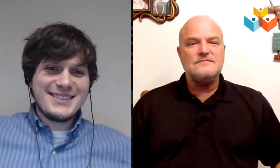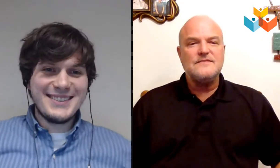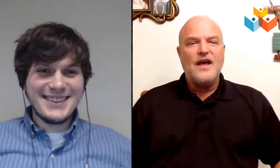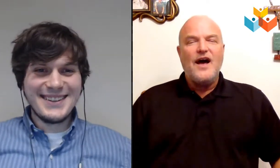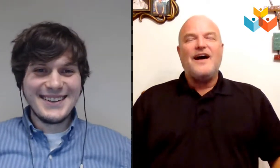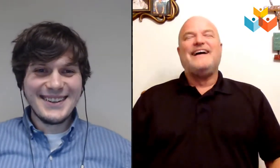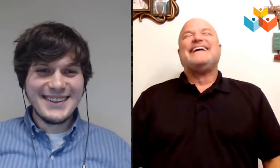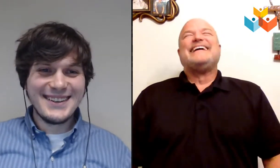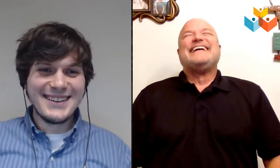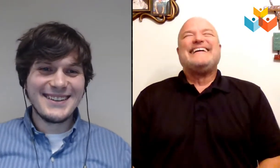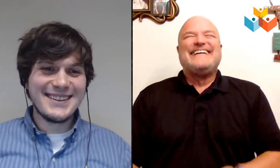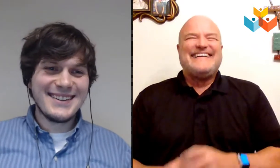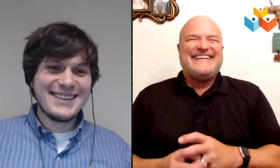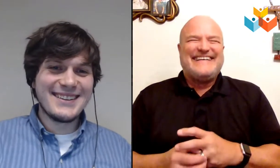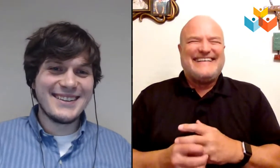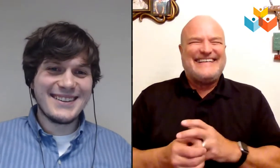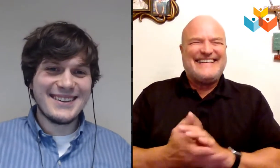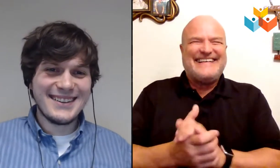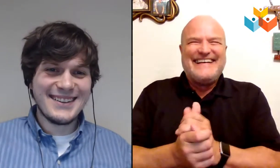ties?